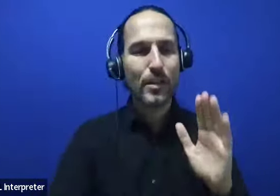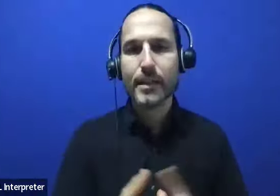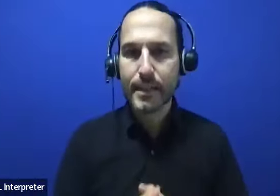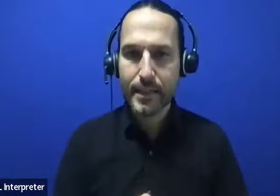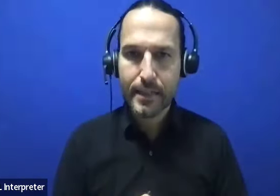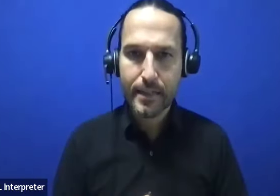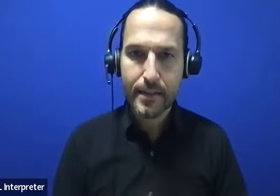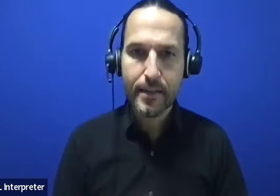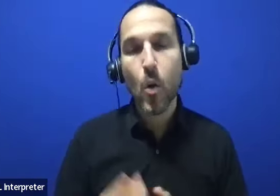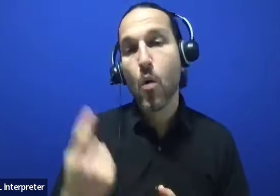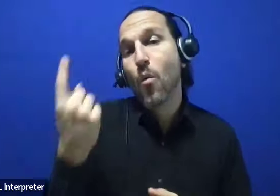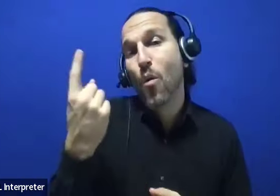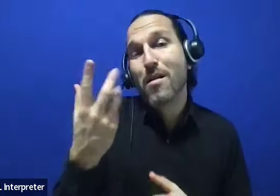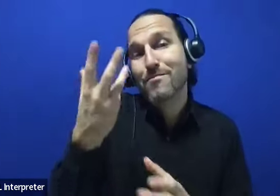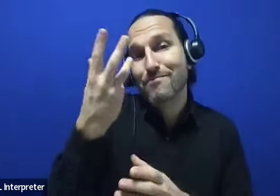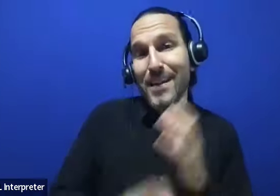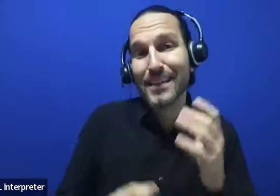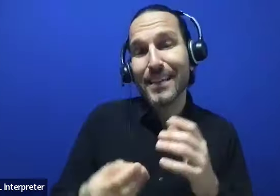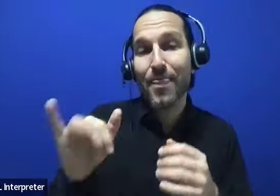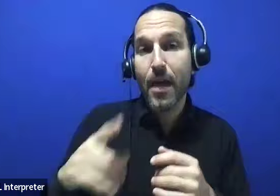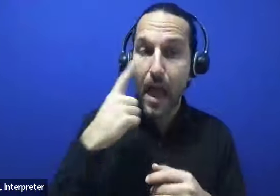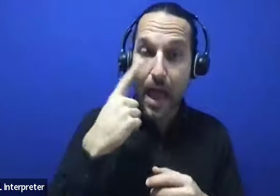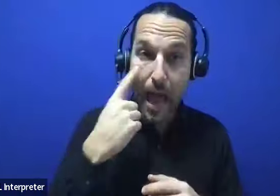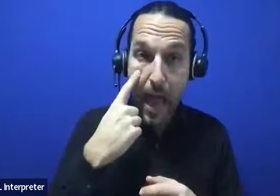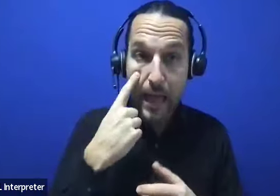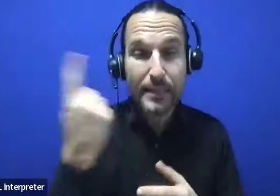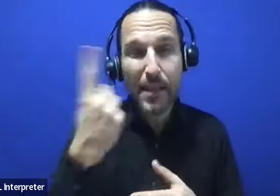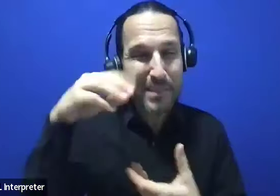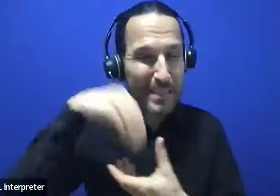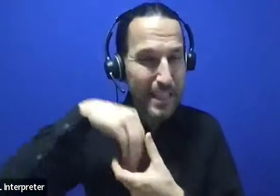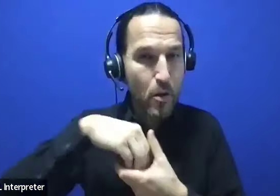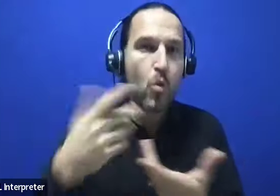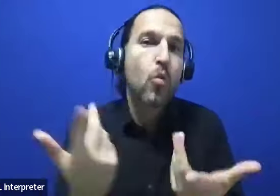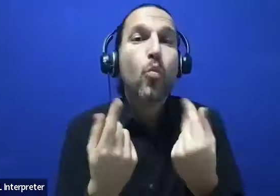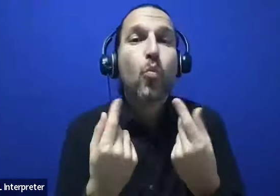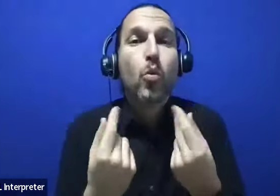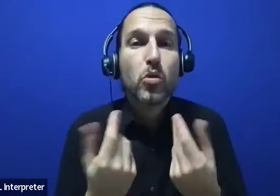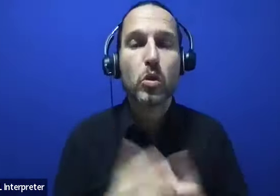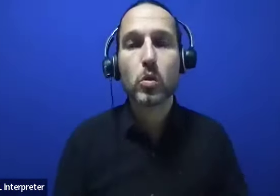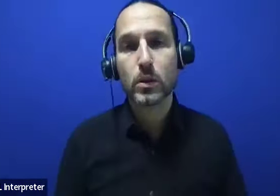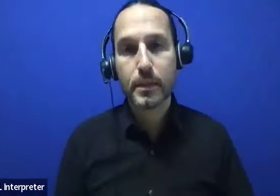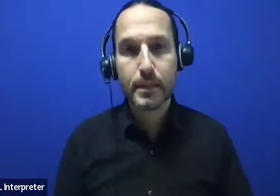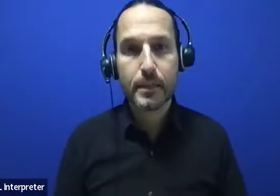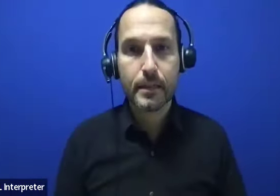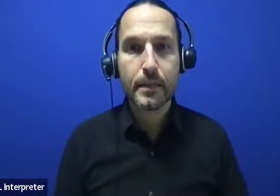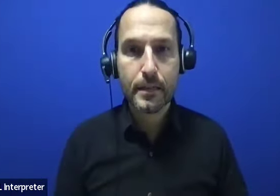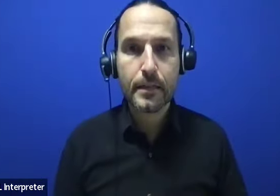cases, it's just a missing part of the eye, and it's just missing. So what are you going to do?